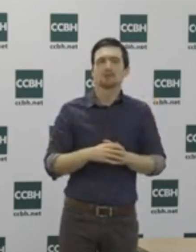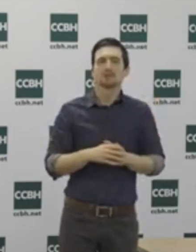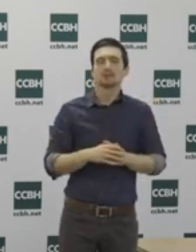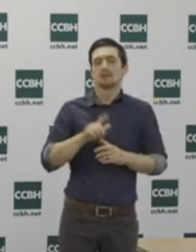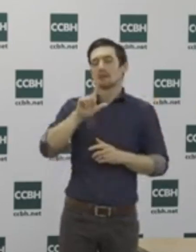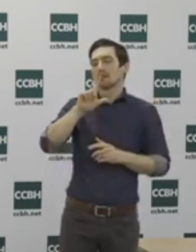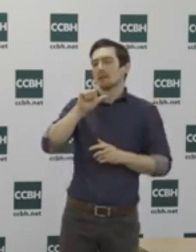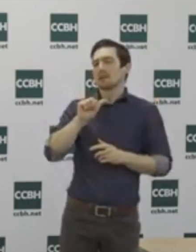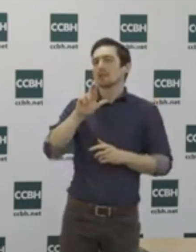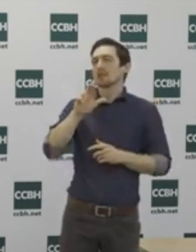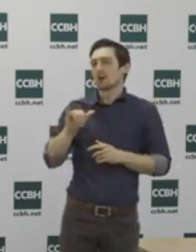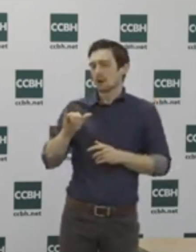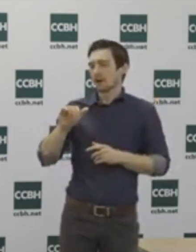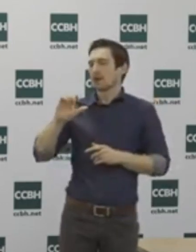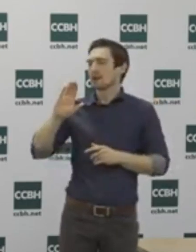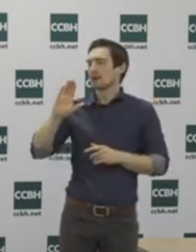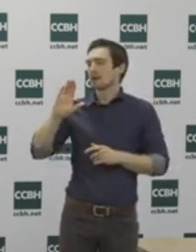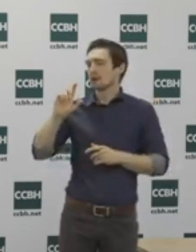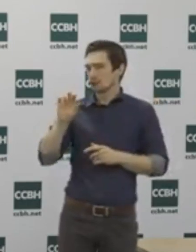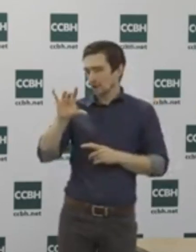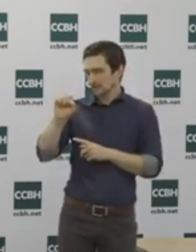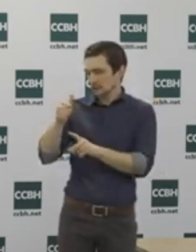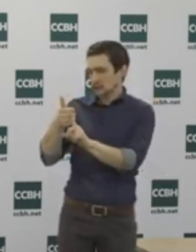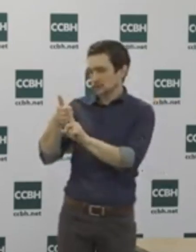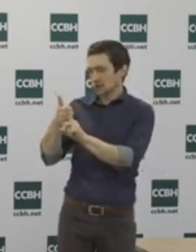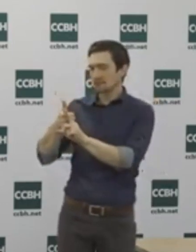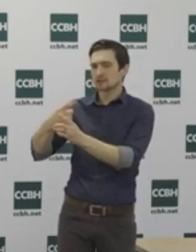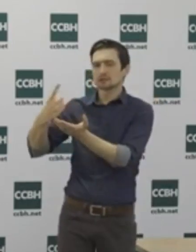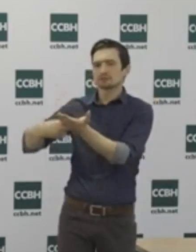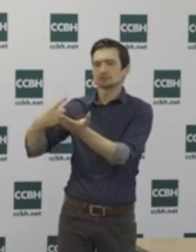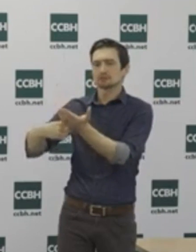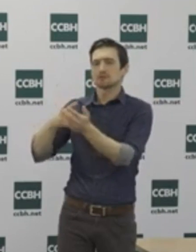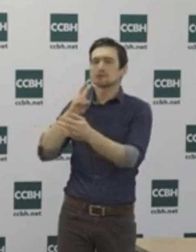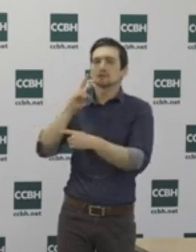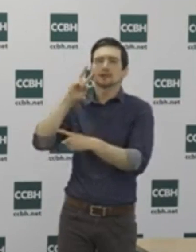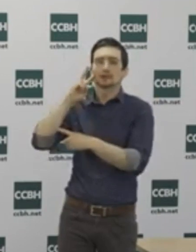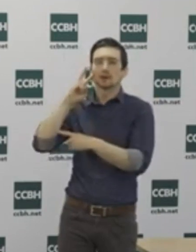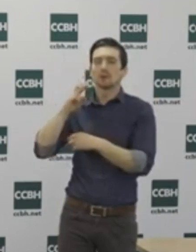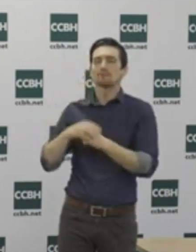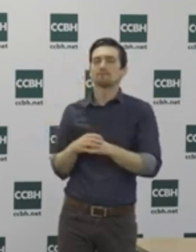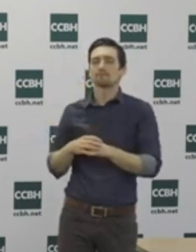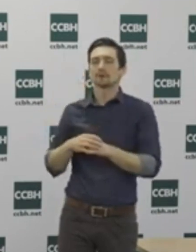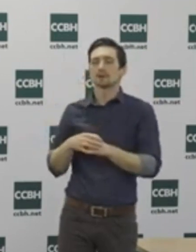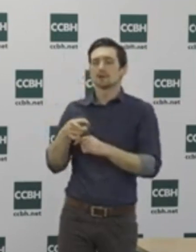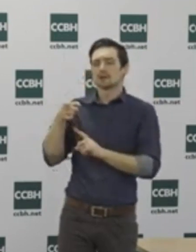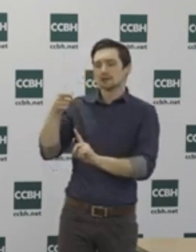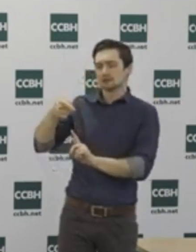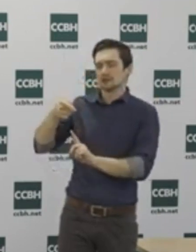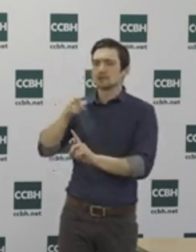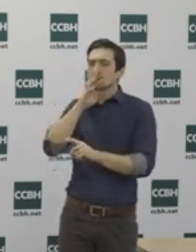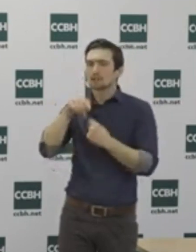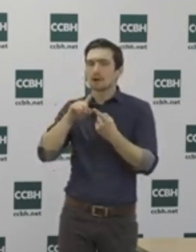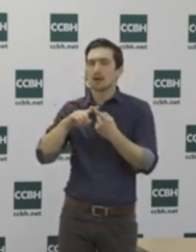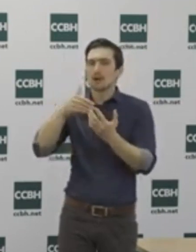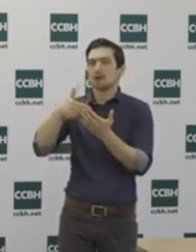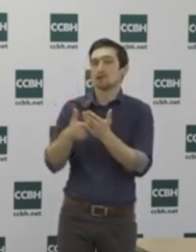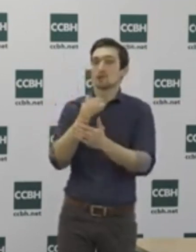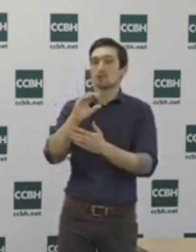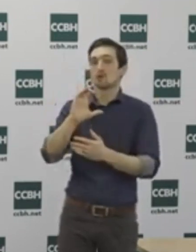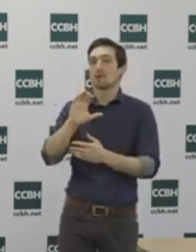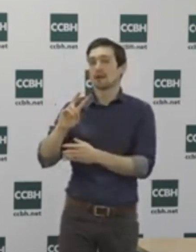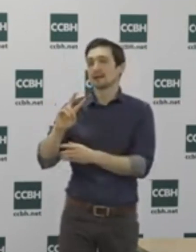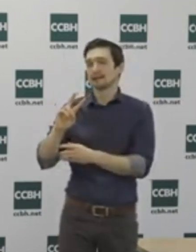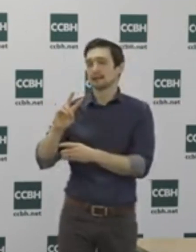Lori Chris, talk 2 days ago on the governor's press conference about a new COVID care line that was set up for the